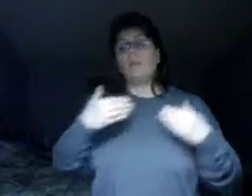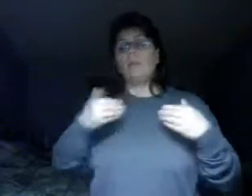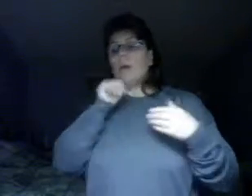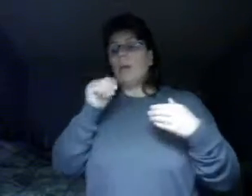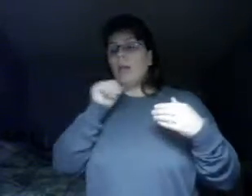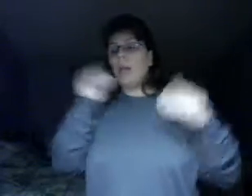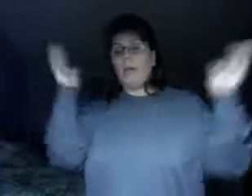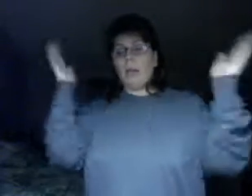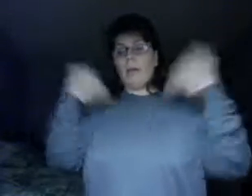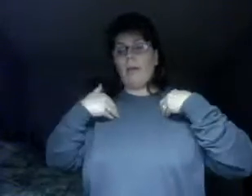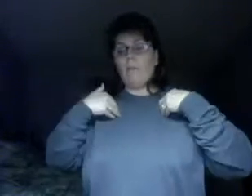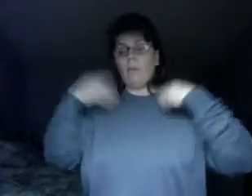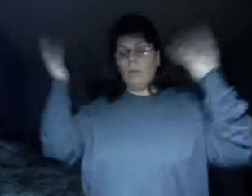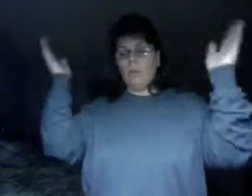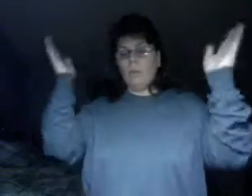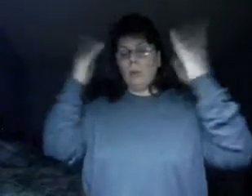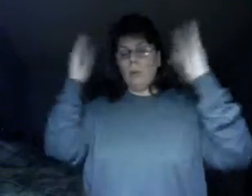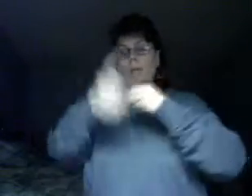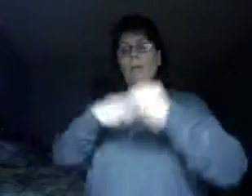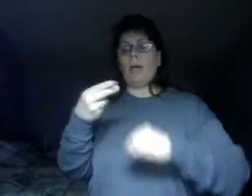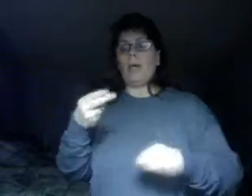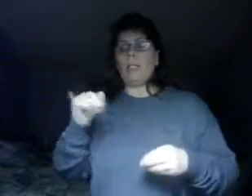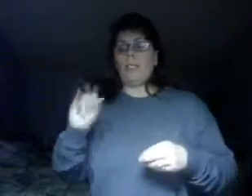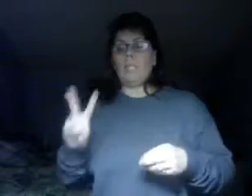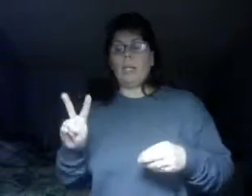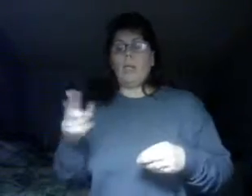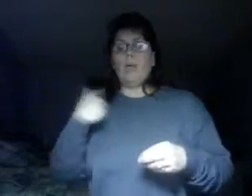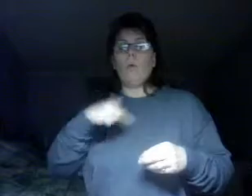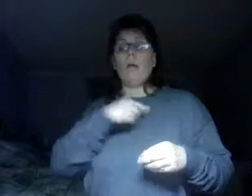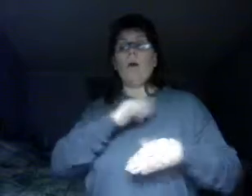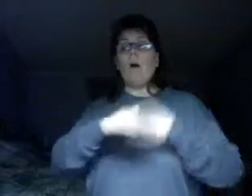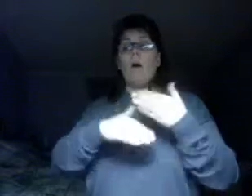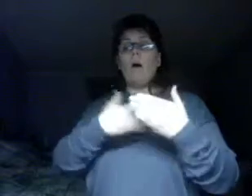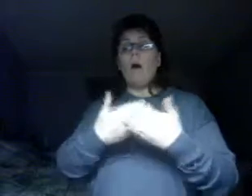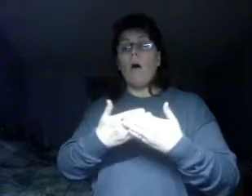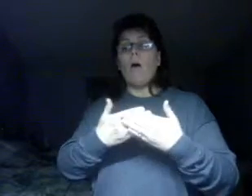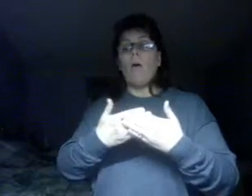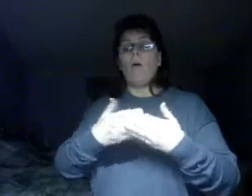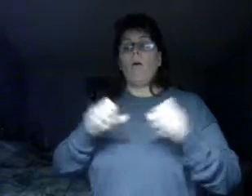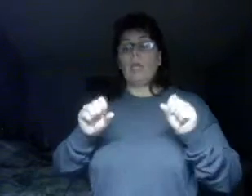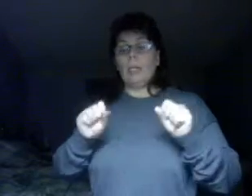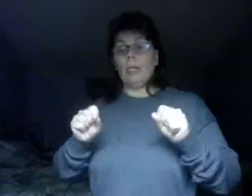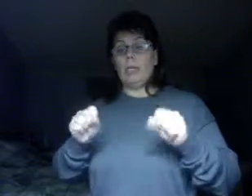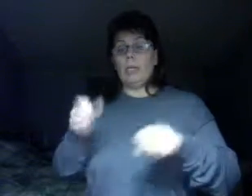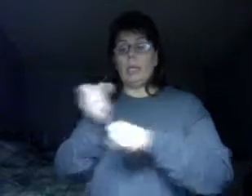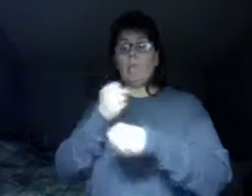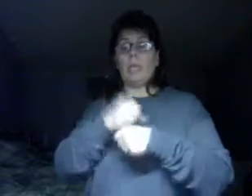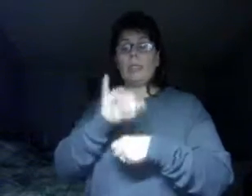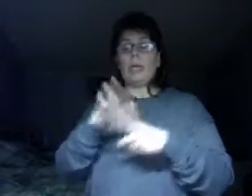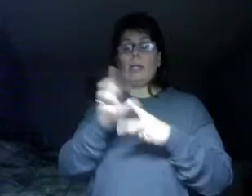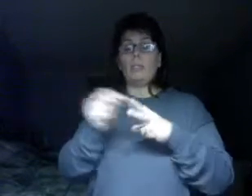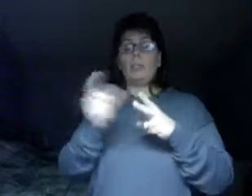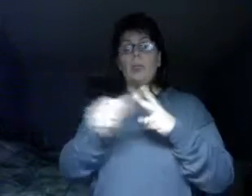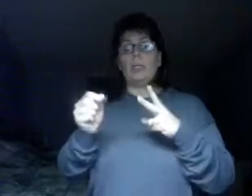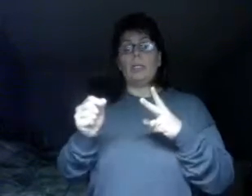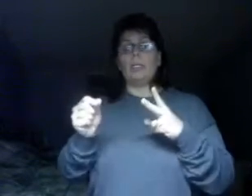We all have that choice. We can all make that choice to protect ourselves from HIV infection by avoiding those fluids and avoiding